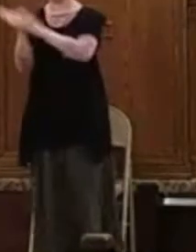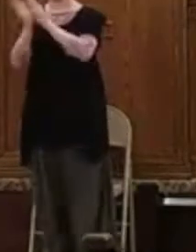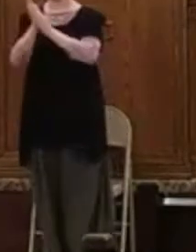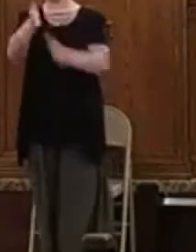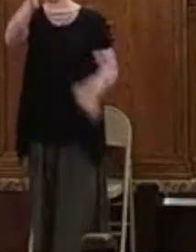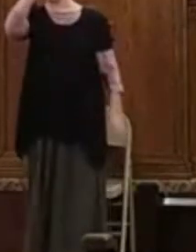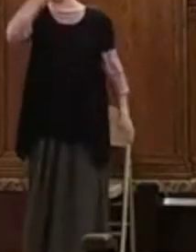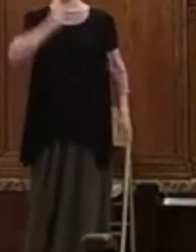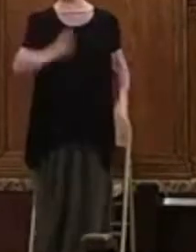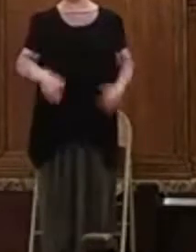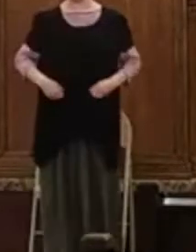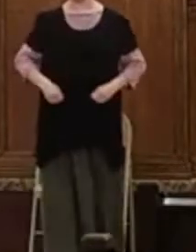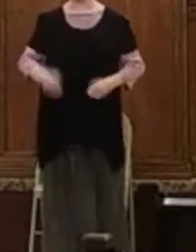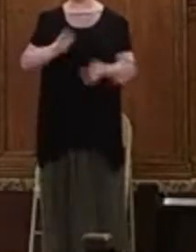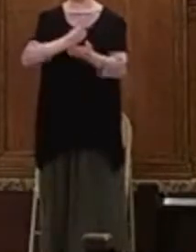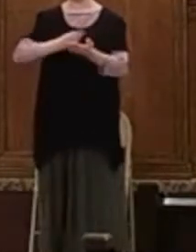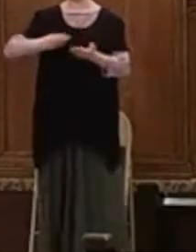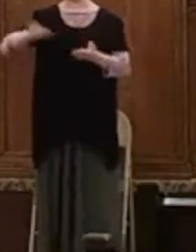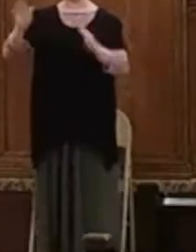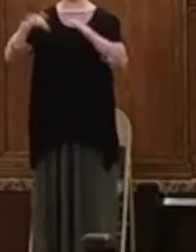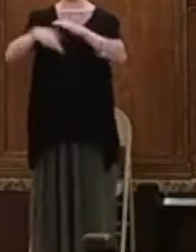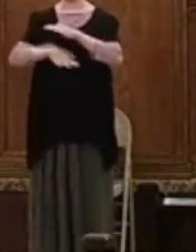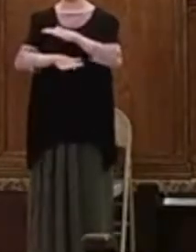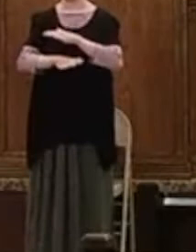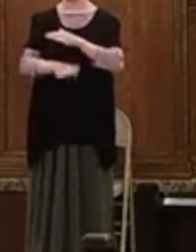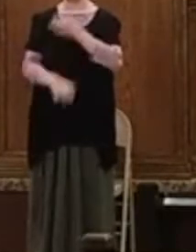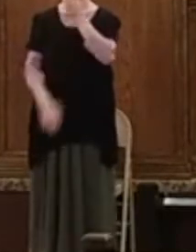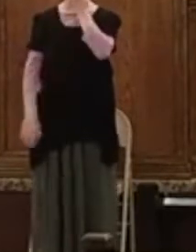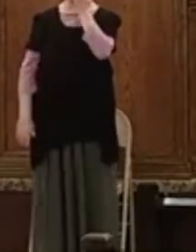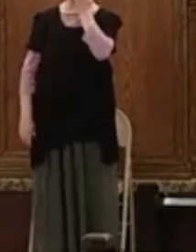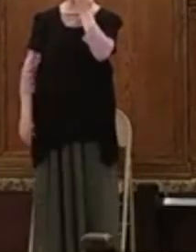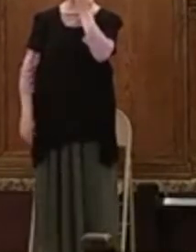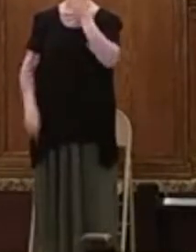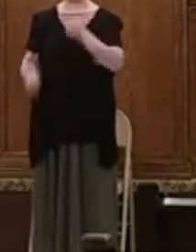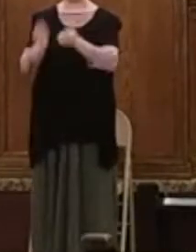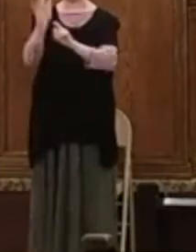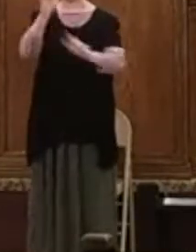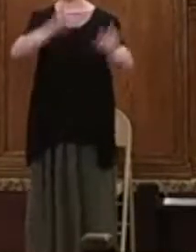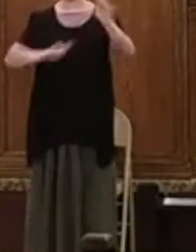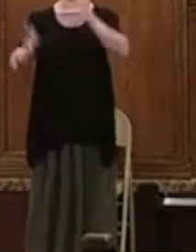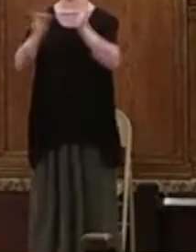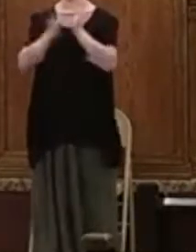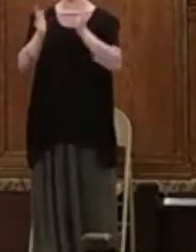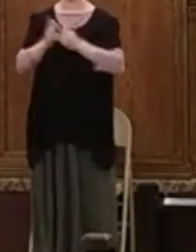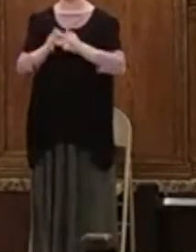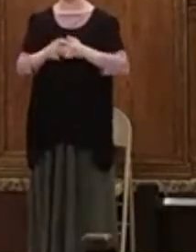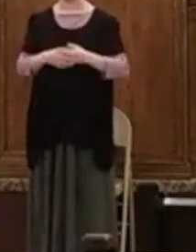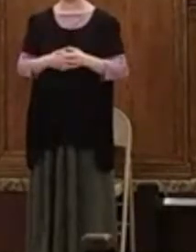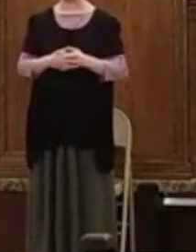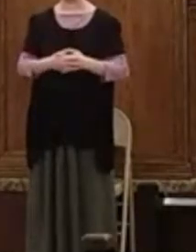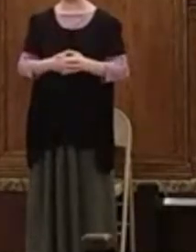God. Divine access. I love you, Jesus.